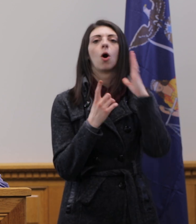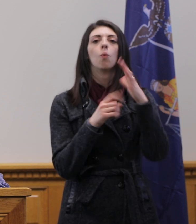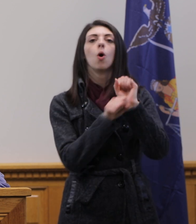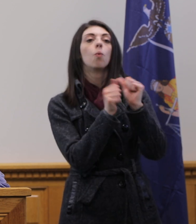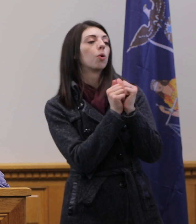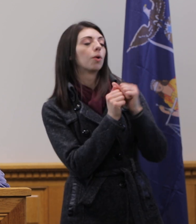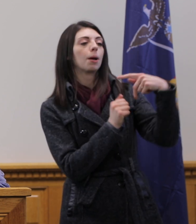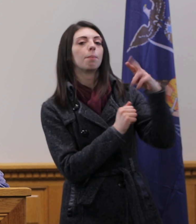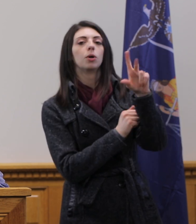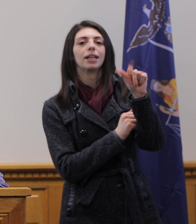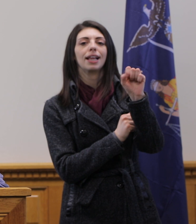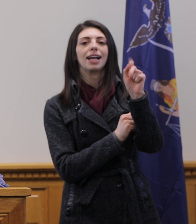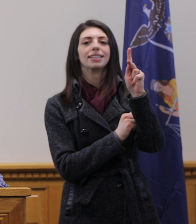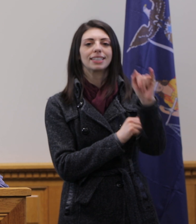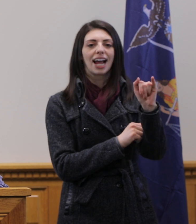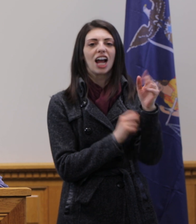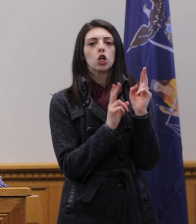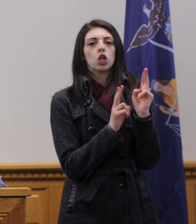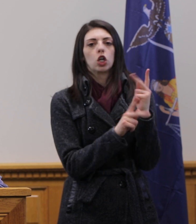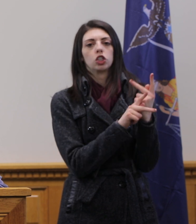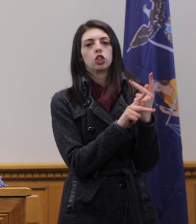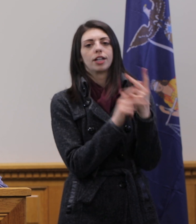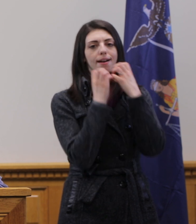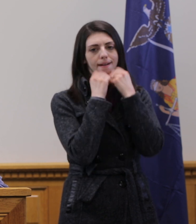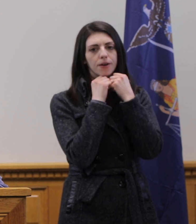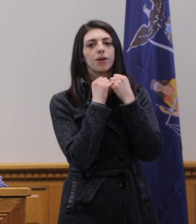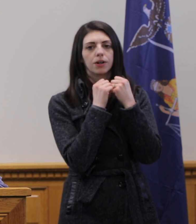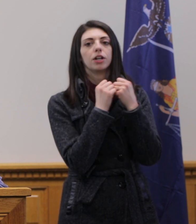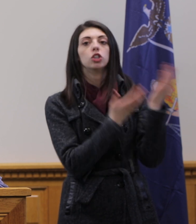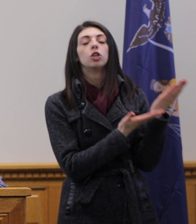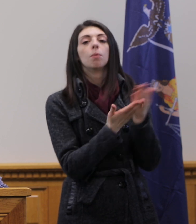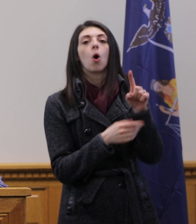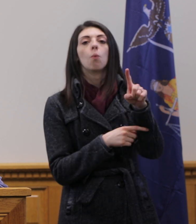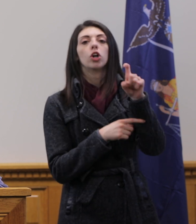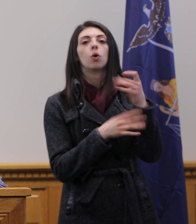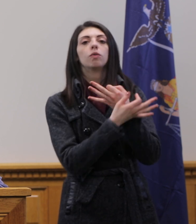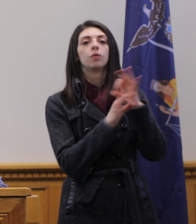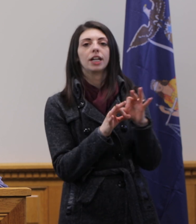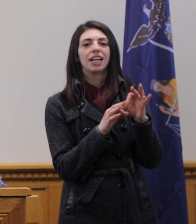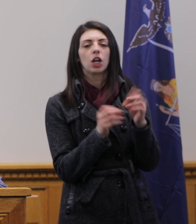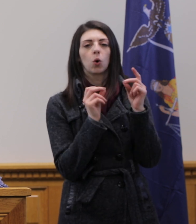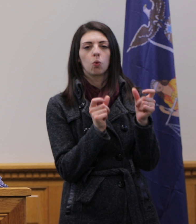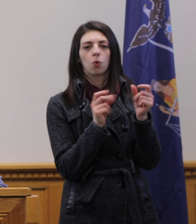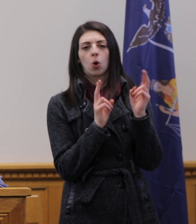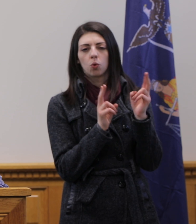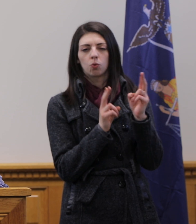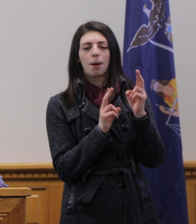with Pulaski Urgent Care to bring 100 free rapid COVID tests to locations around the